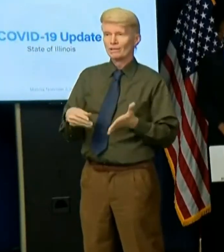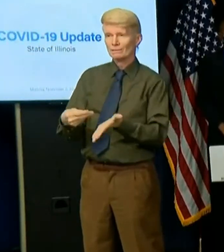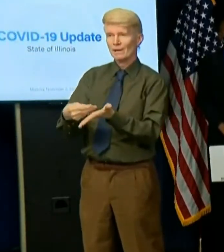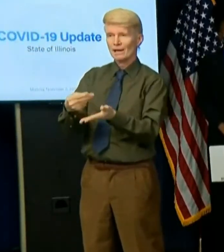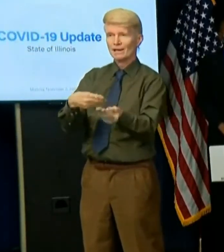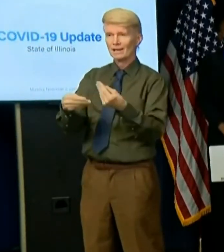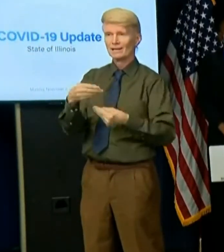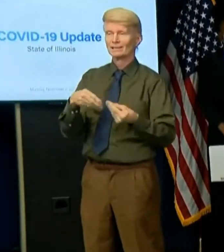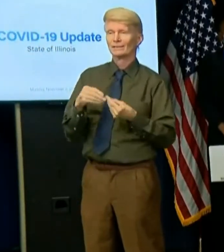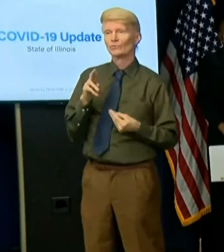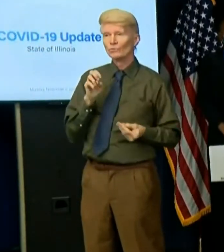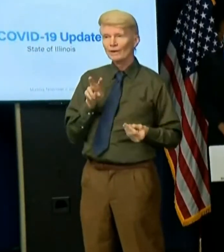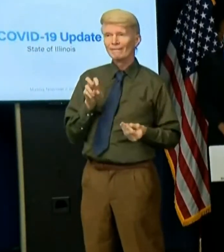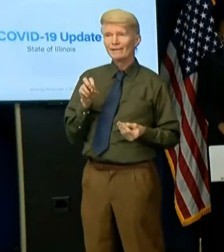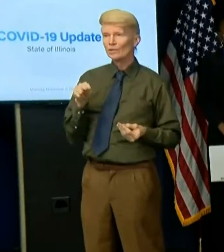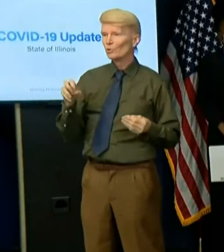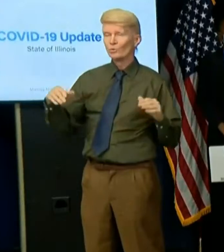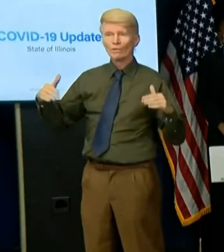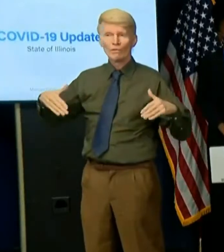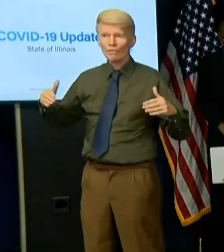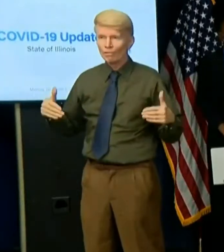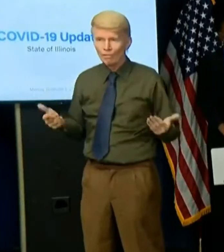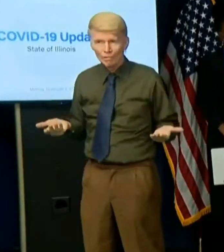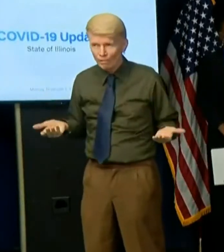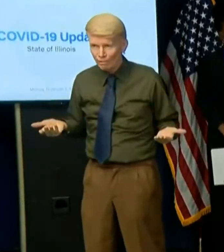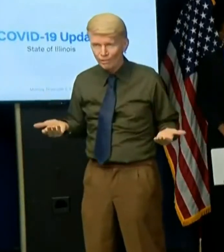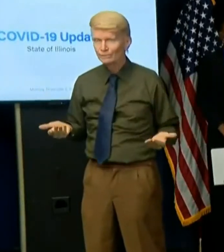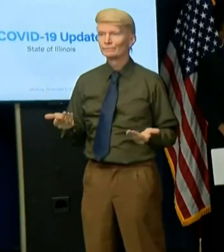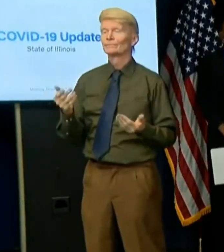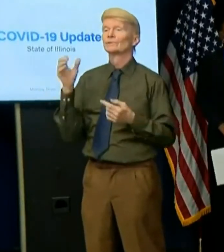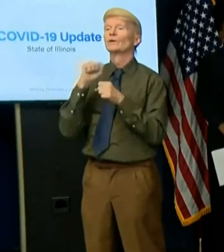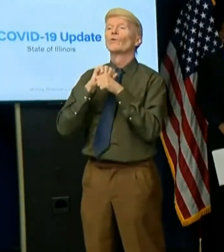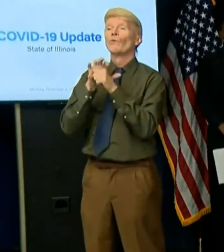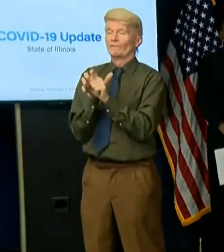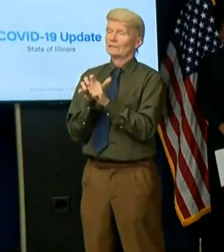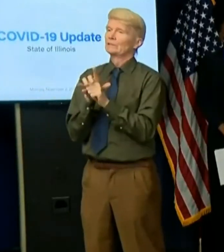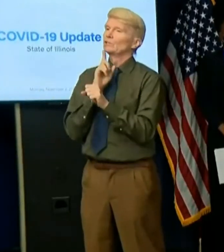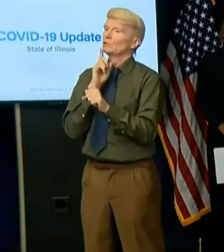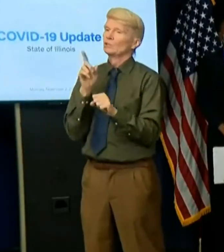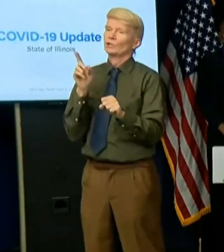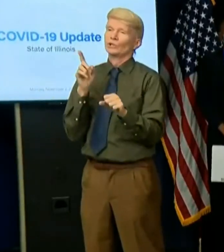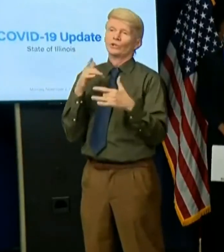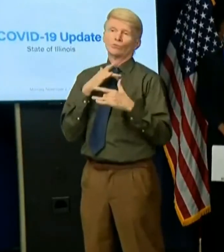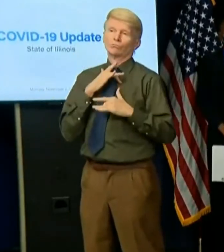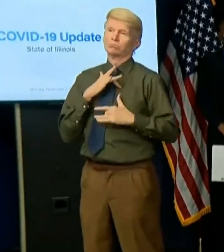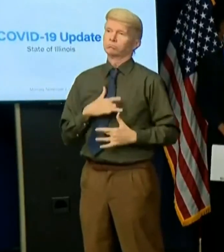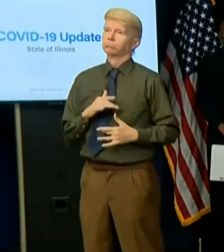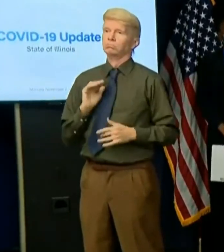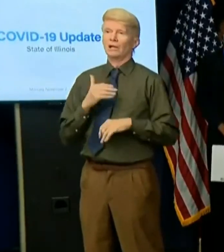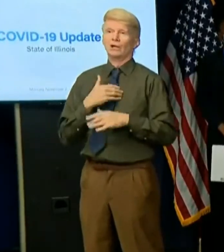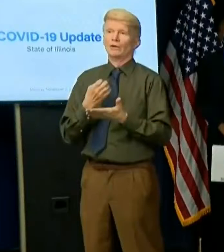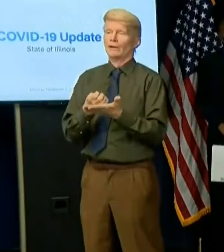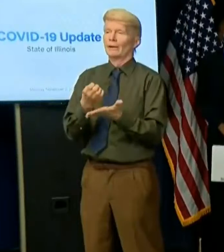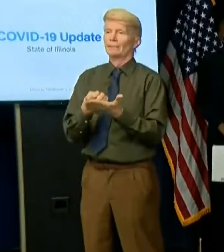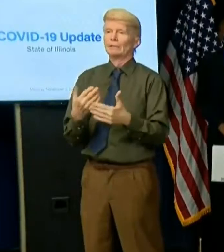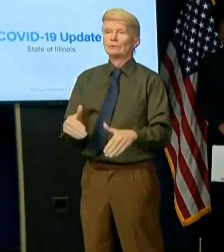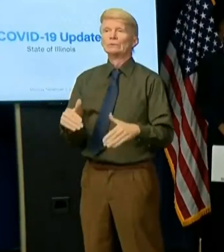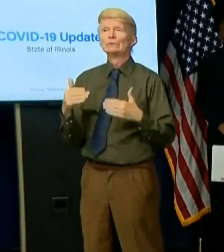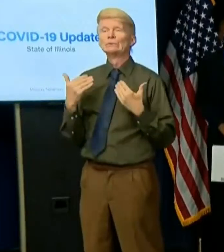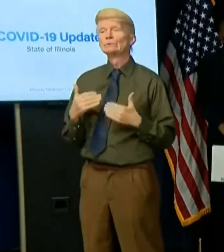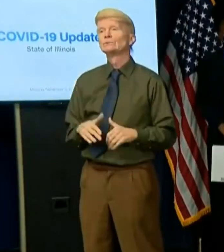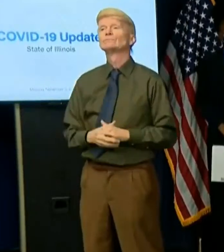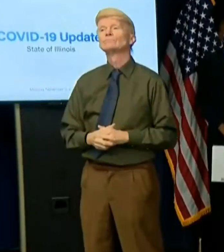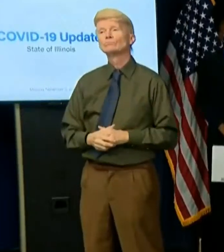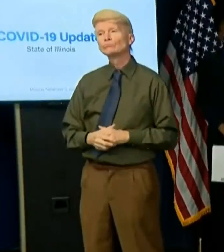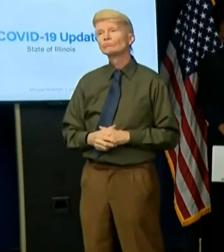yet. And so COVID has had a devastating impact. There's no doubt about it. And you know, this is exactly in the middle of an emergency,